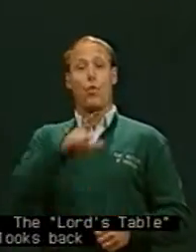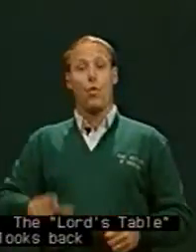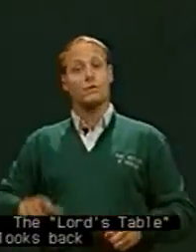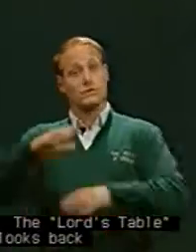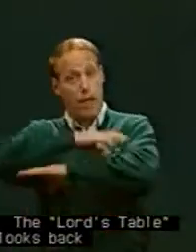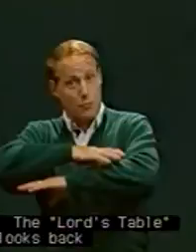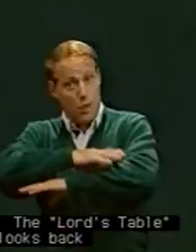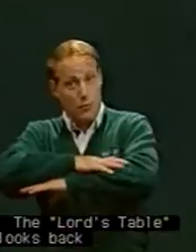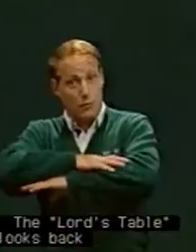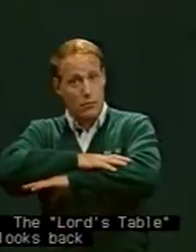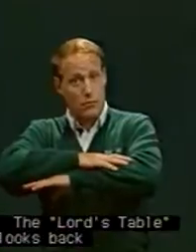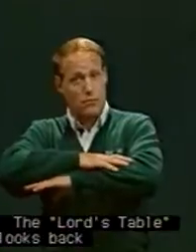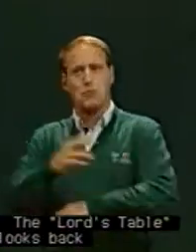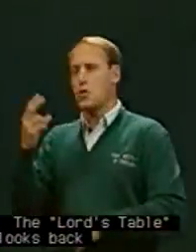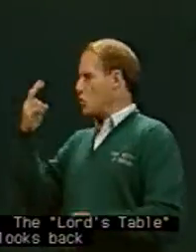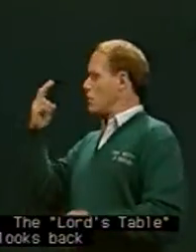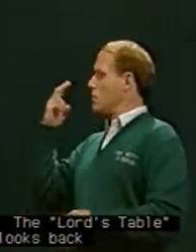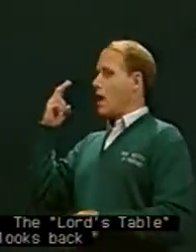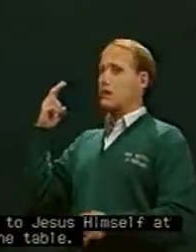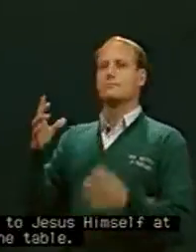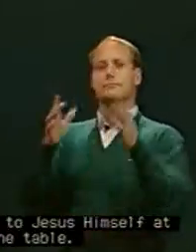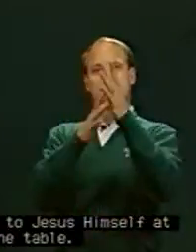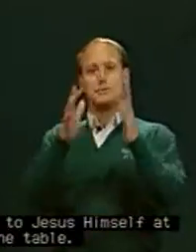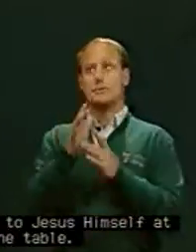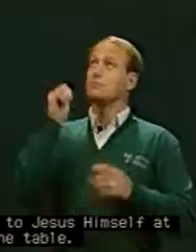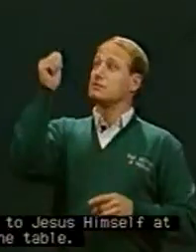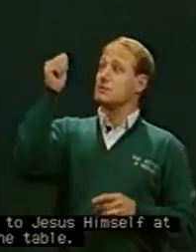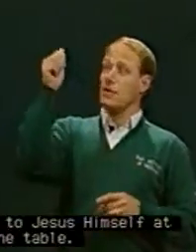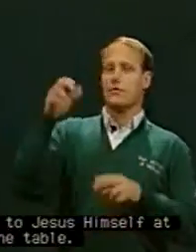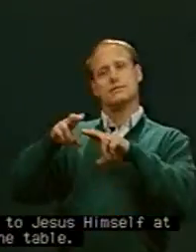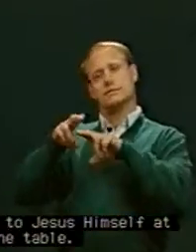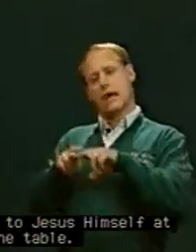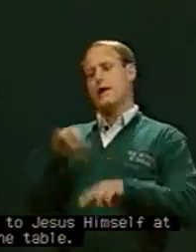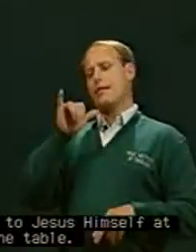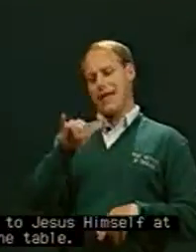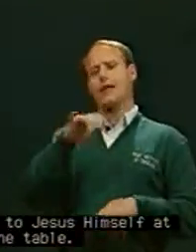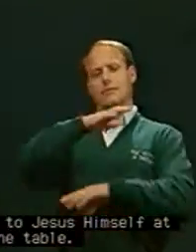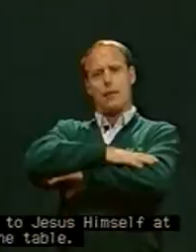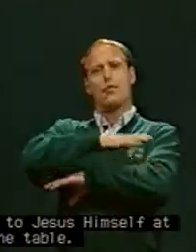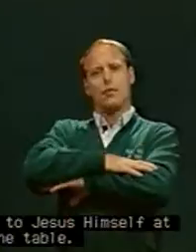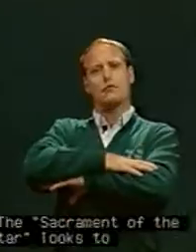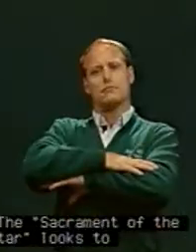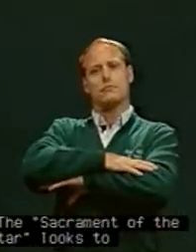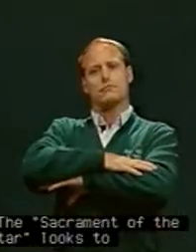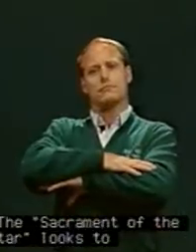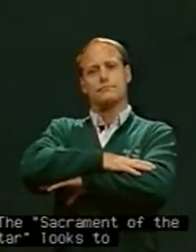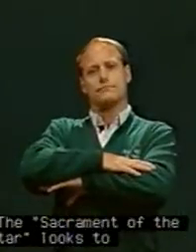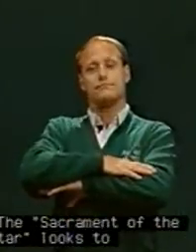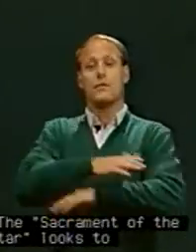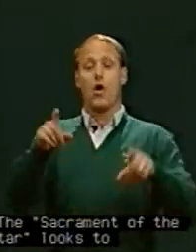The Lord's table looks back to Jesus himself at the table. The sacrament